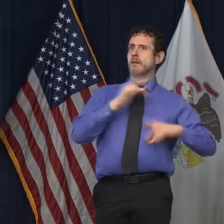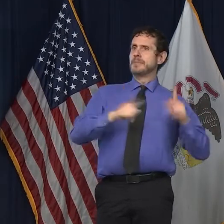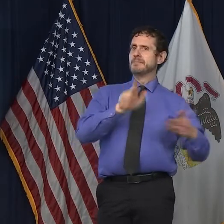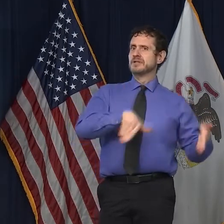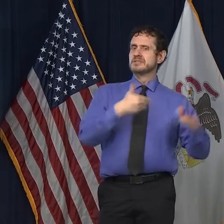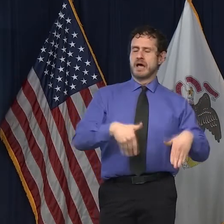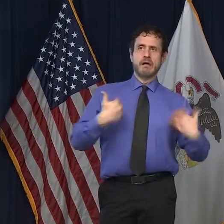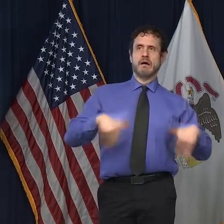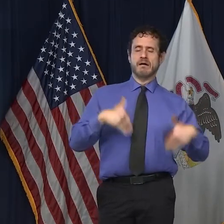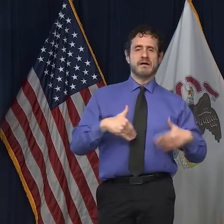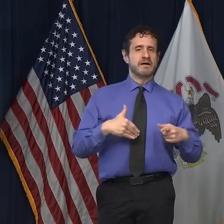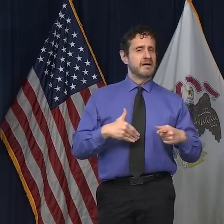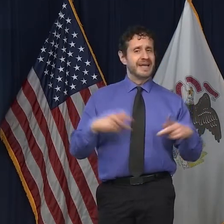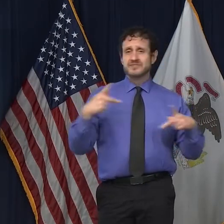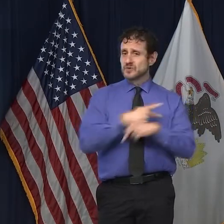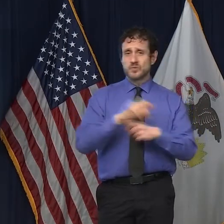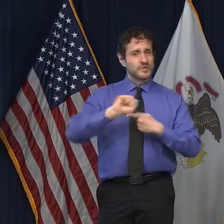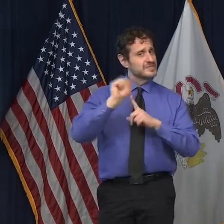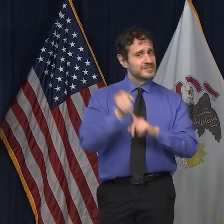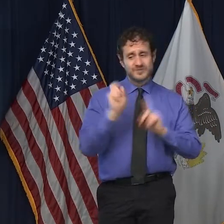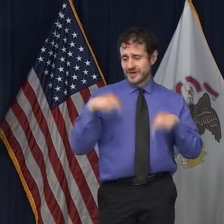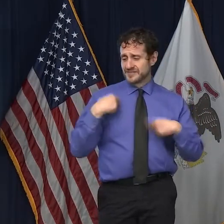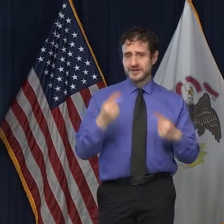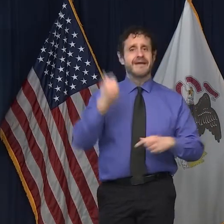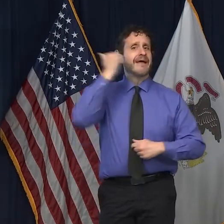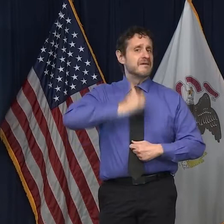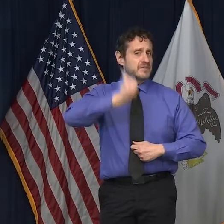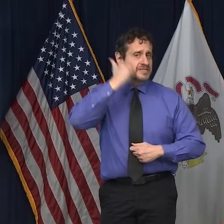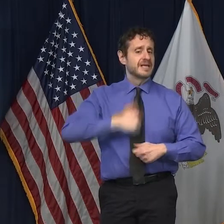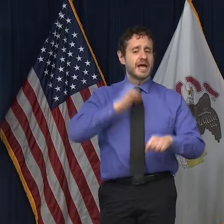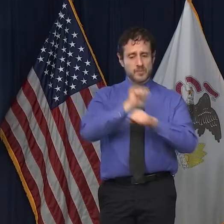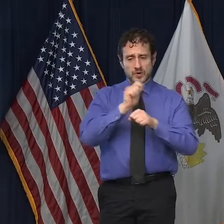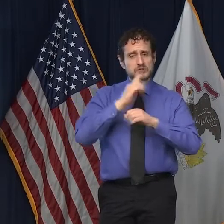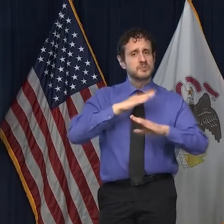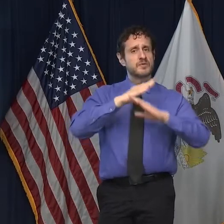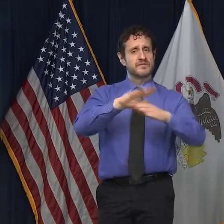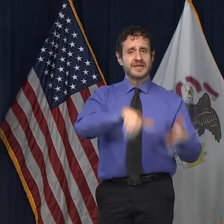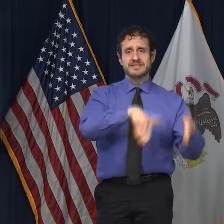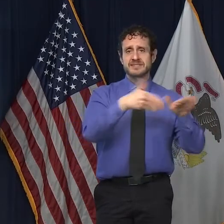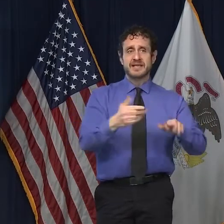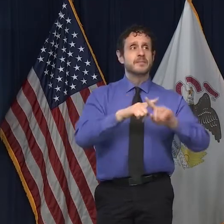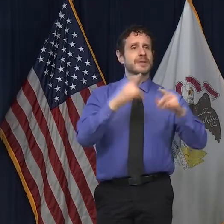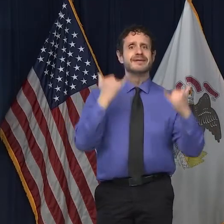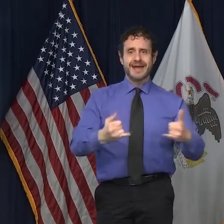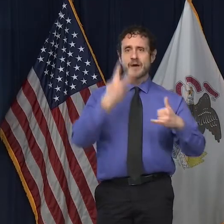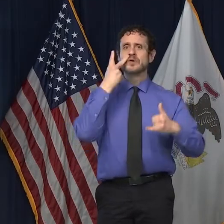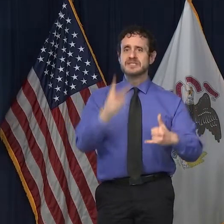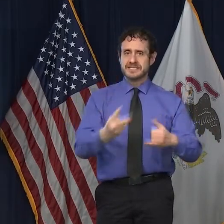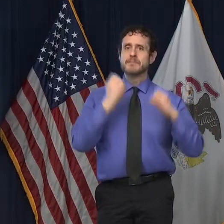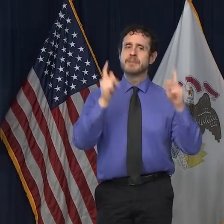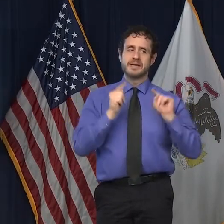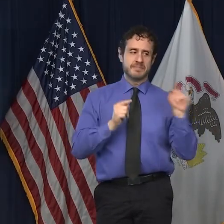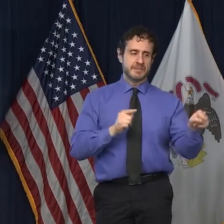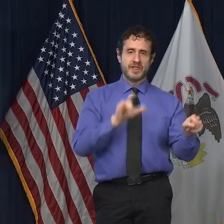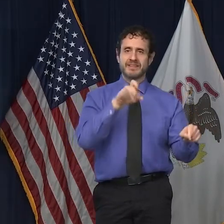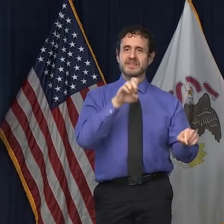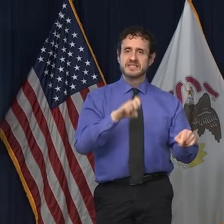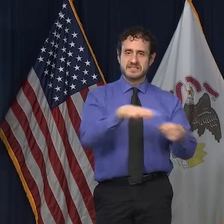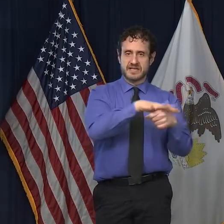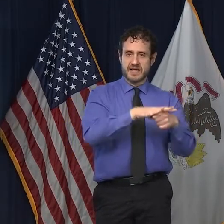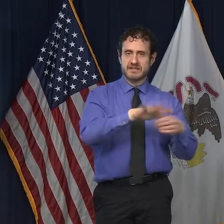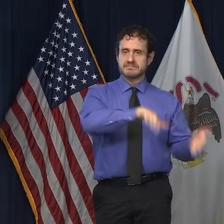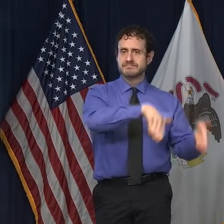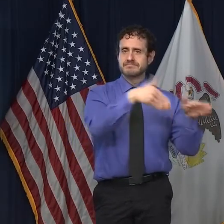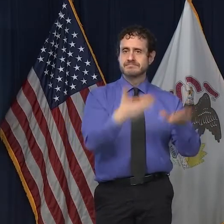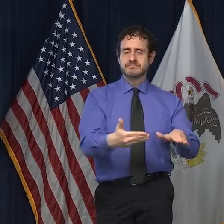scenario that I have tried every day to prevent is now our reality in LaSalle.